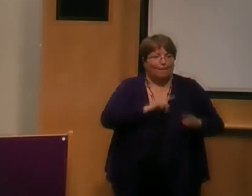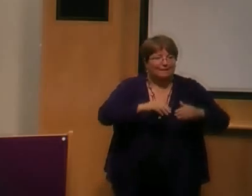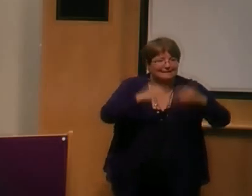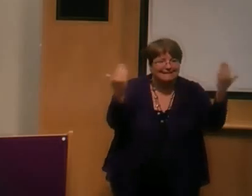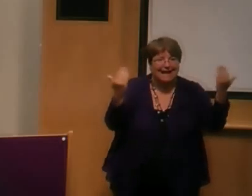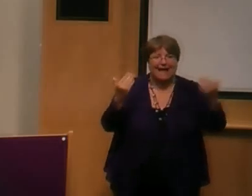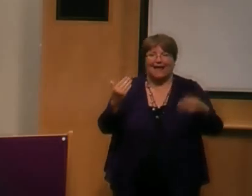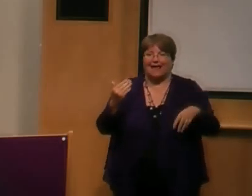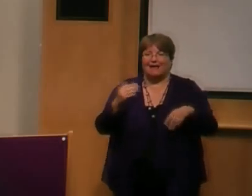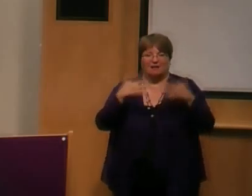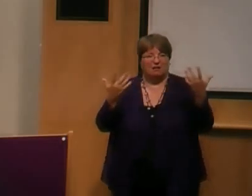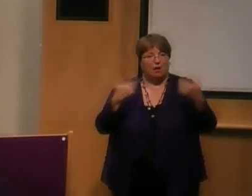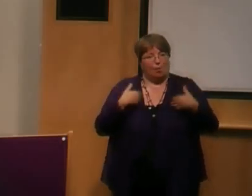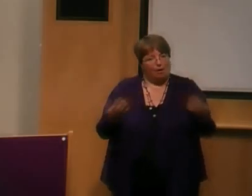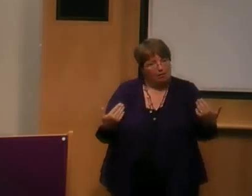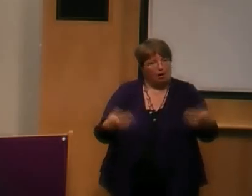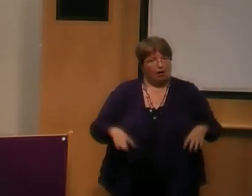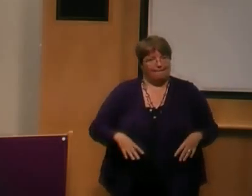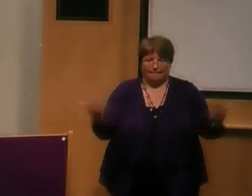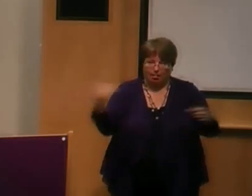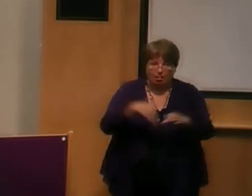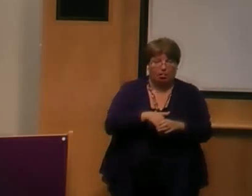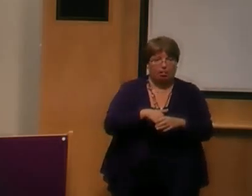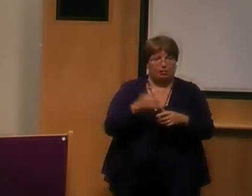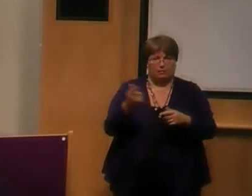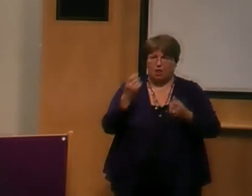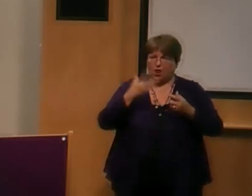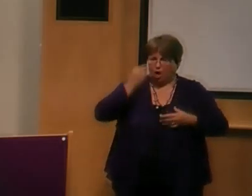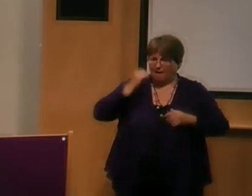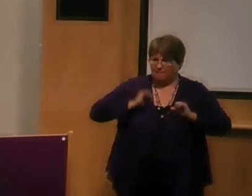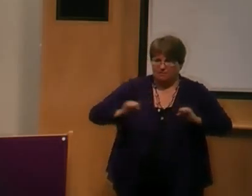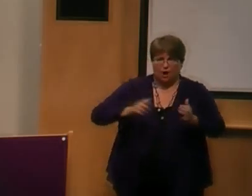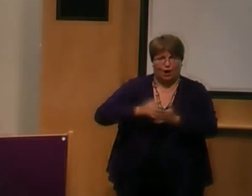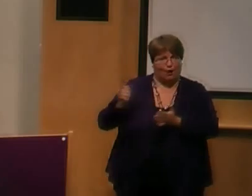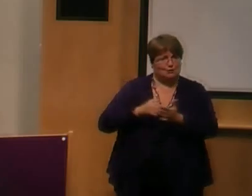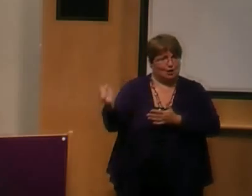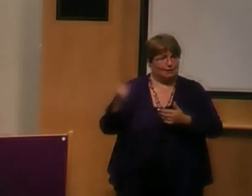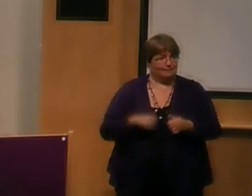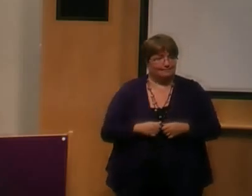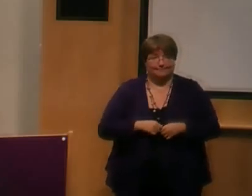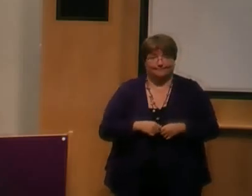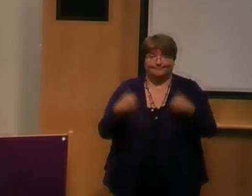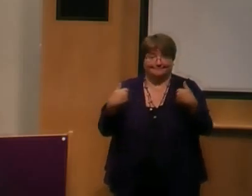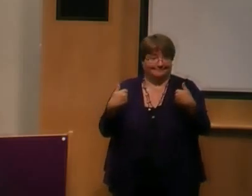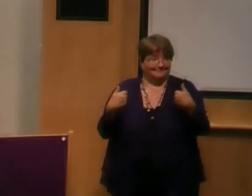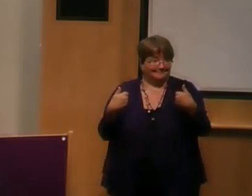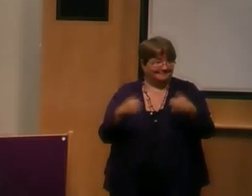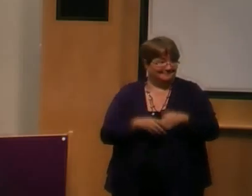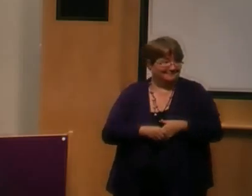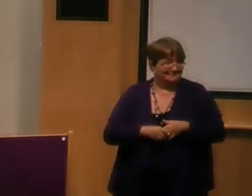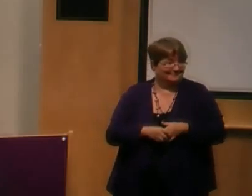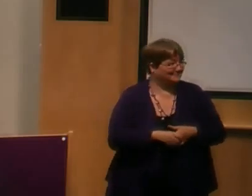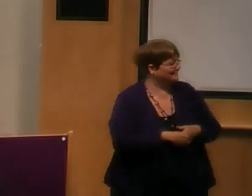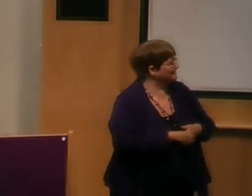We had International Women's Day, which is basically the day that we invite all women, all deaf women, to